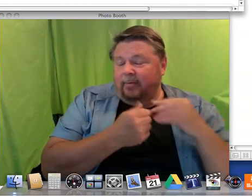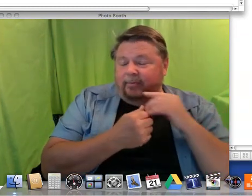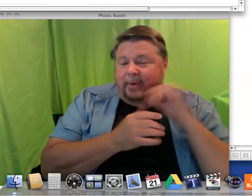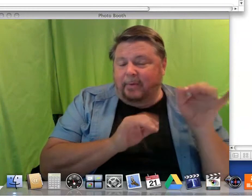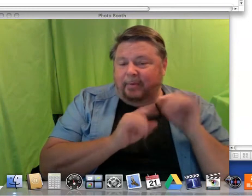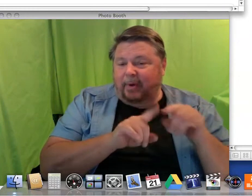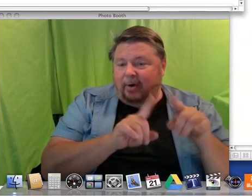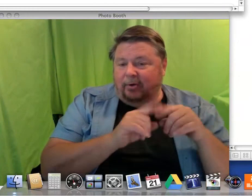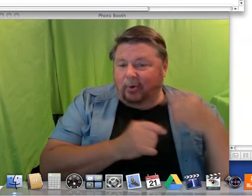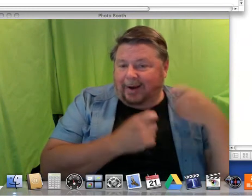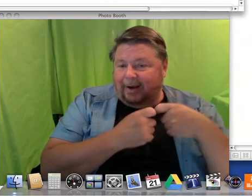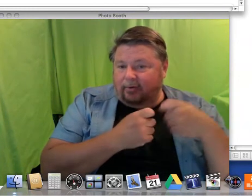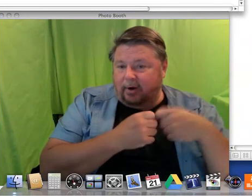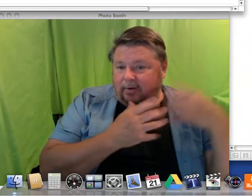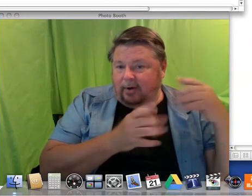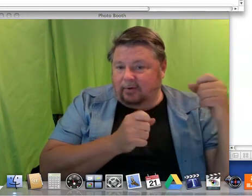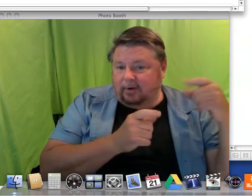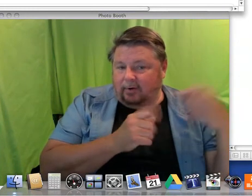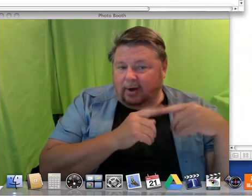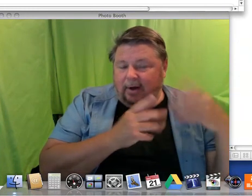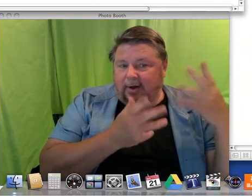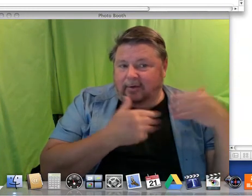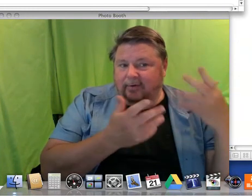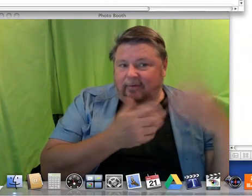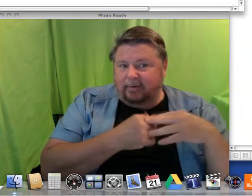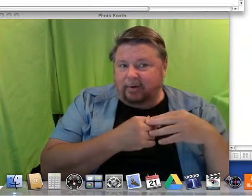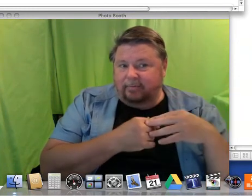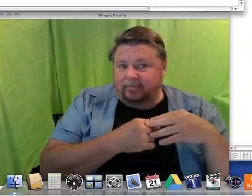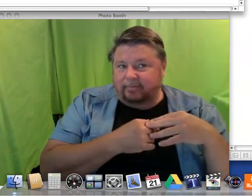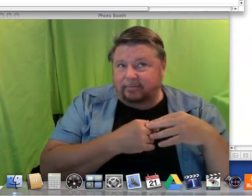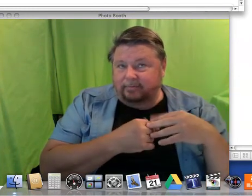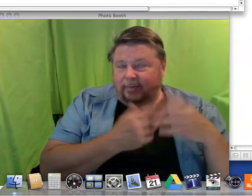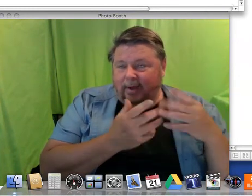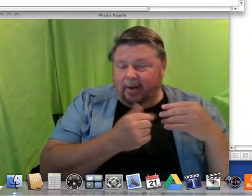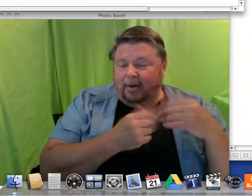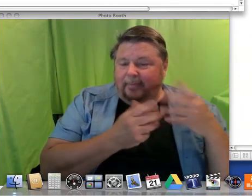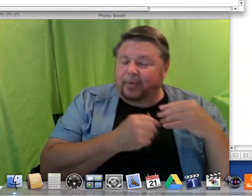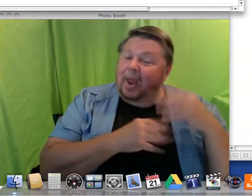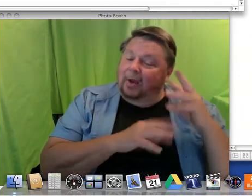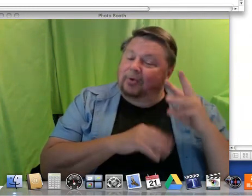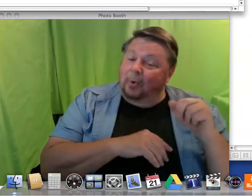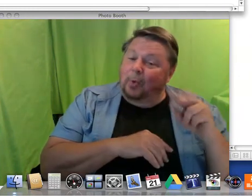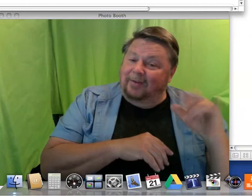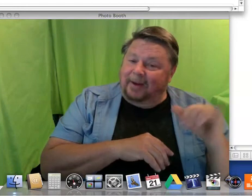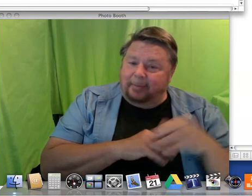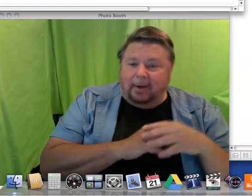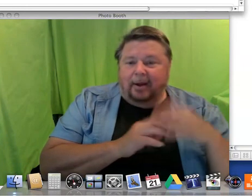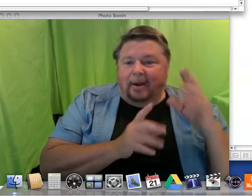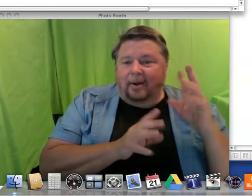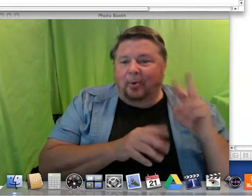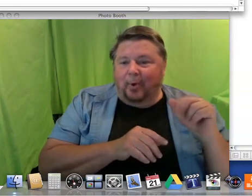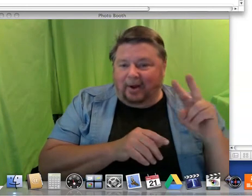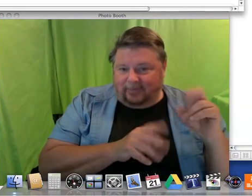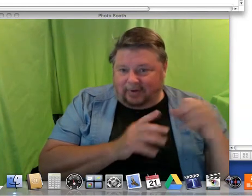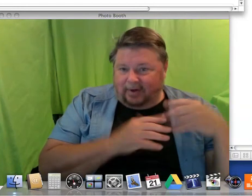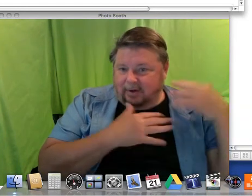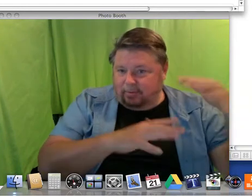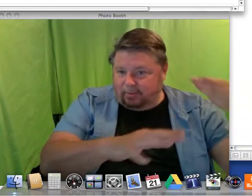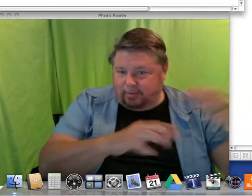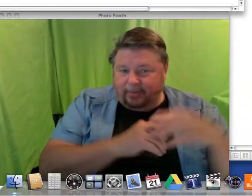well, parallel to an electronic signal. It's um, it's wavy